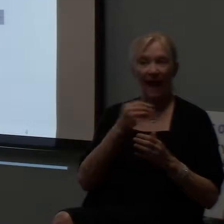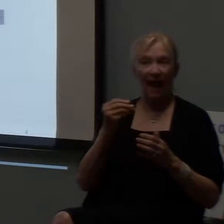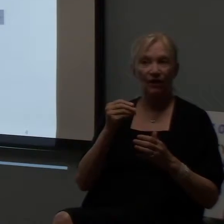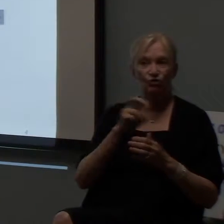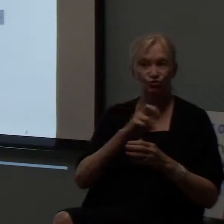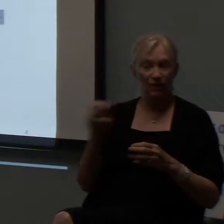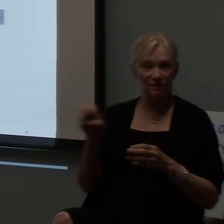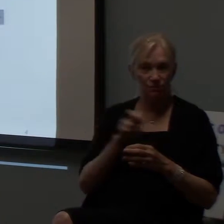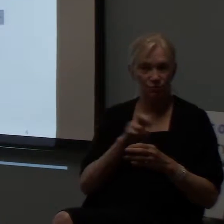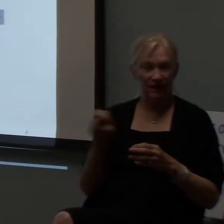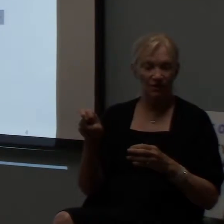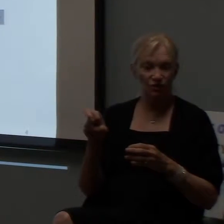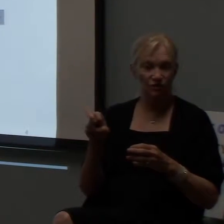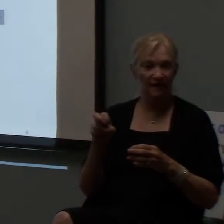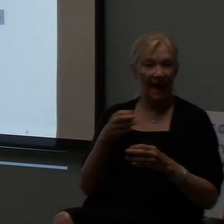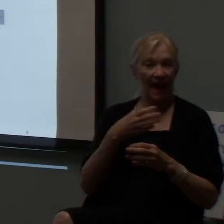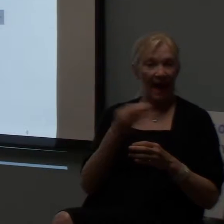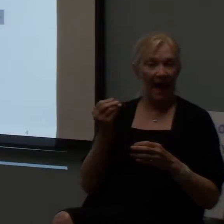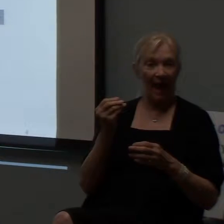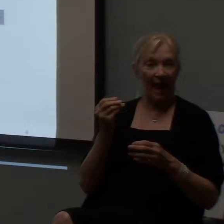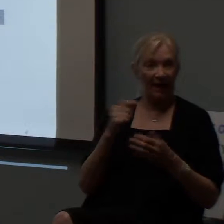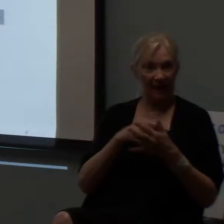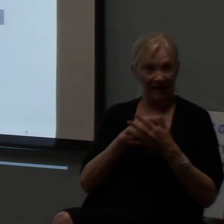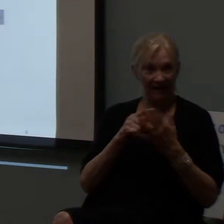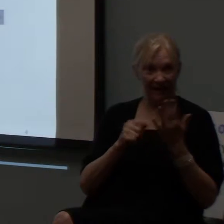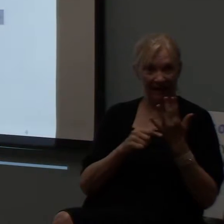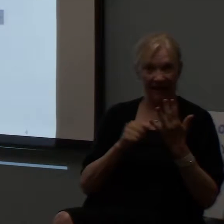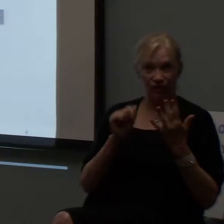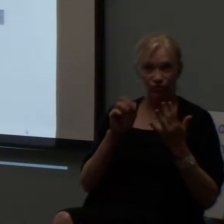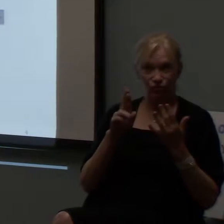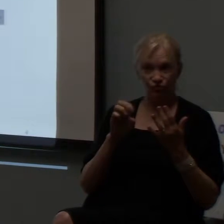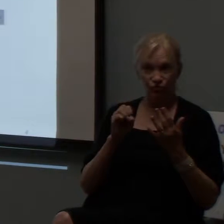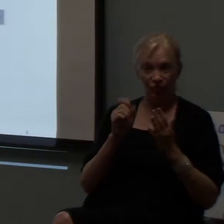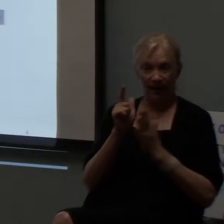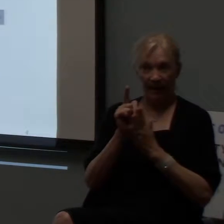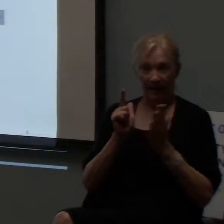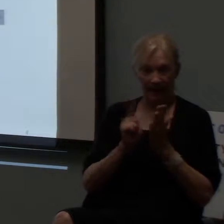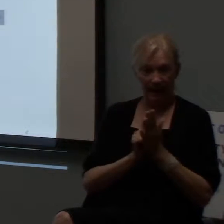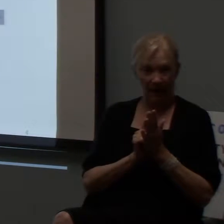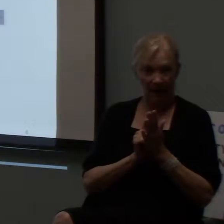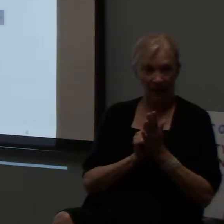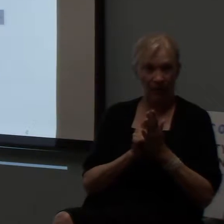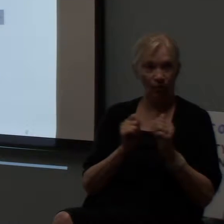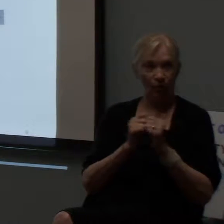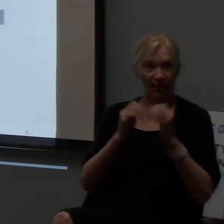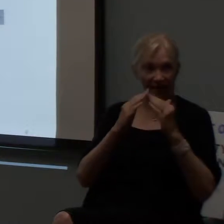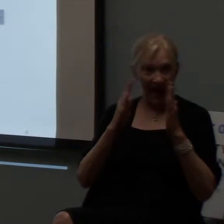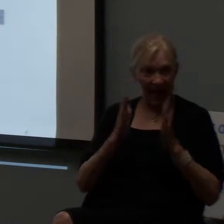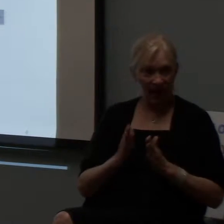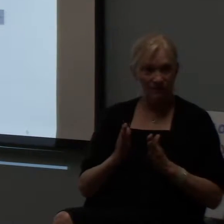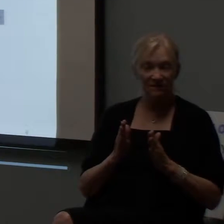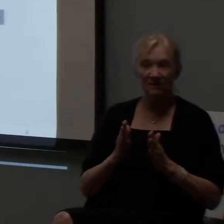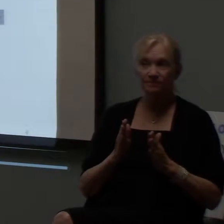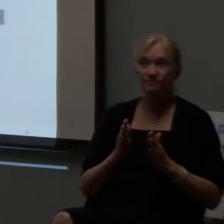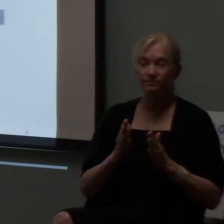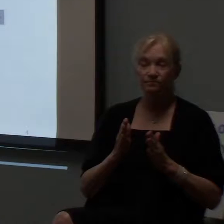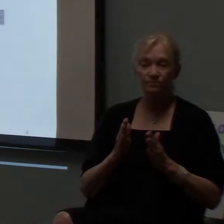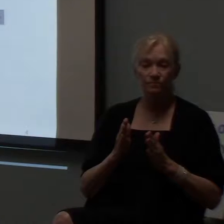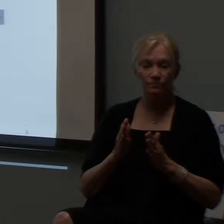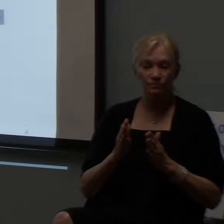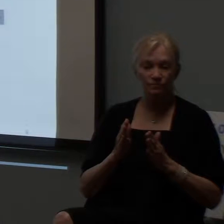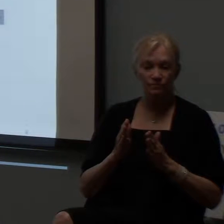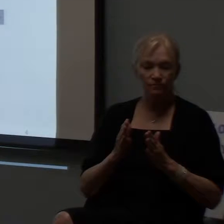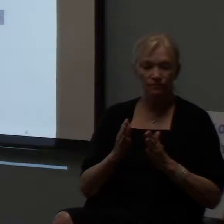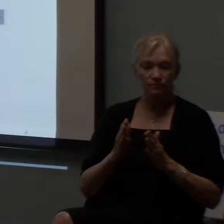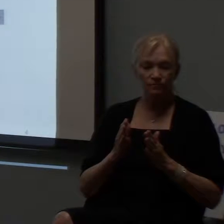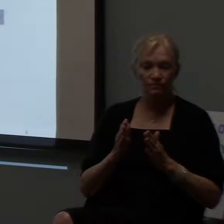transportation. And then these entities down here are actually legal entities that have to do with our housing authority. So they're on this,